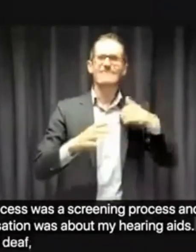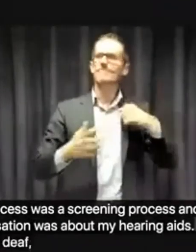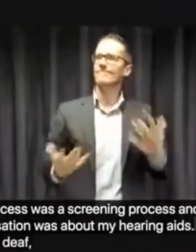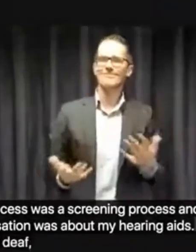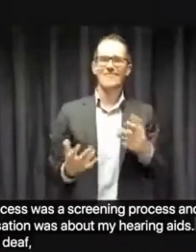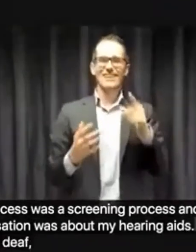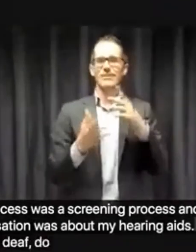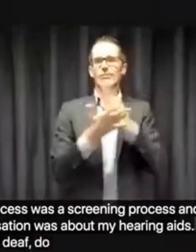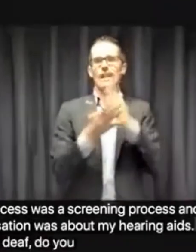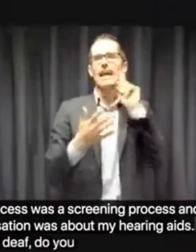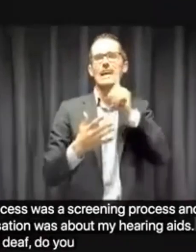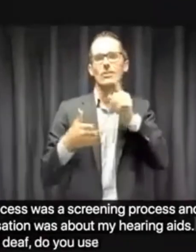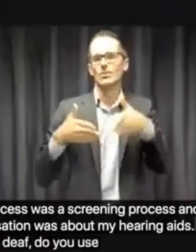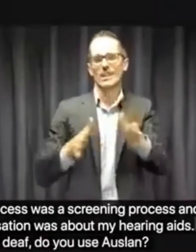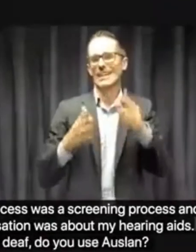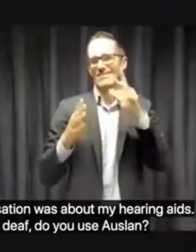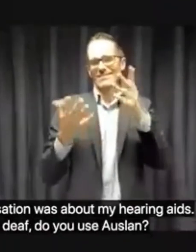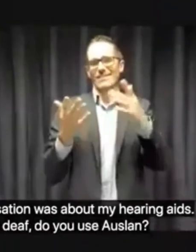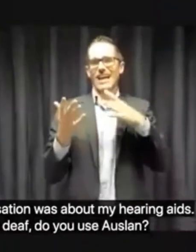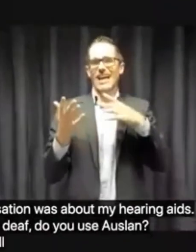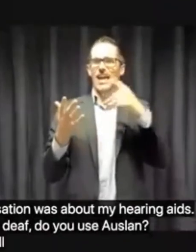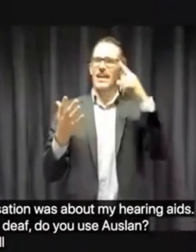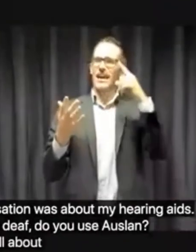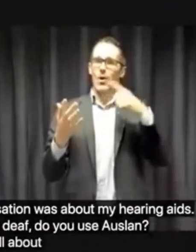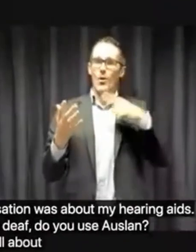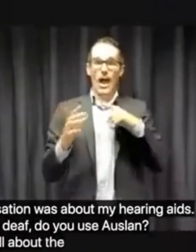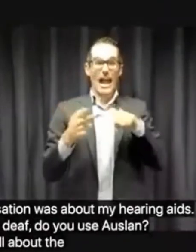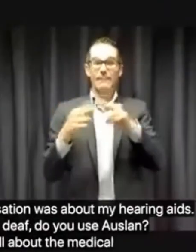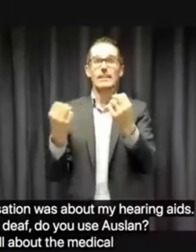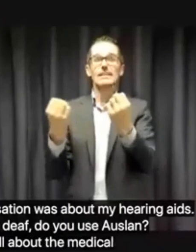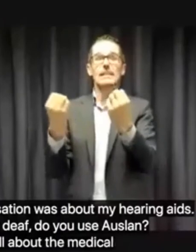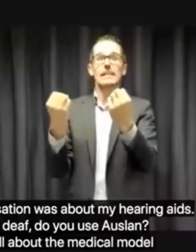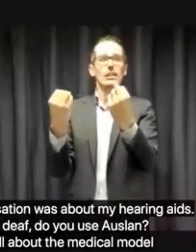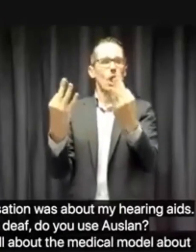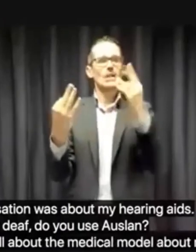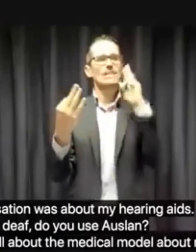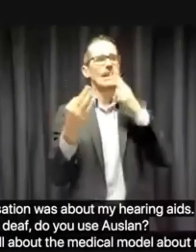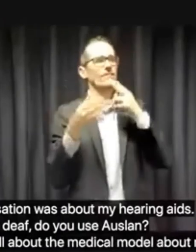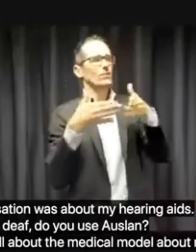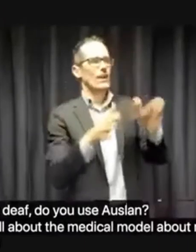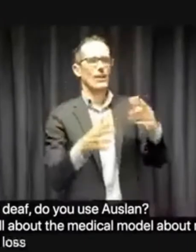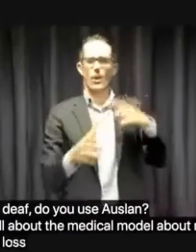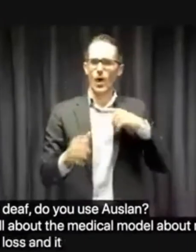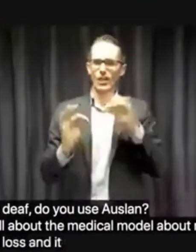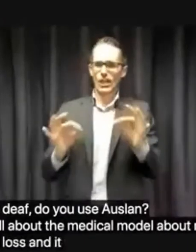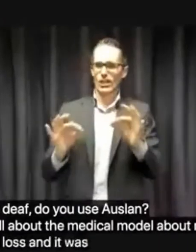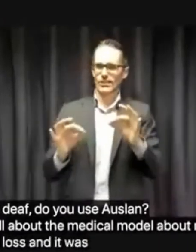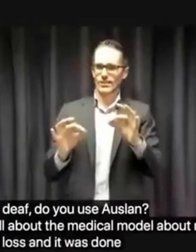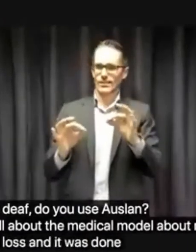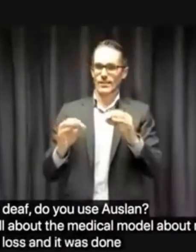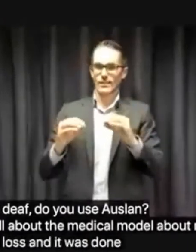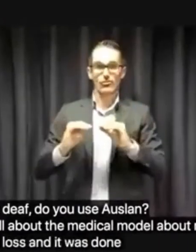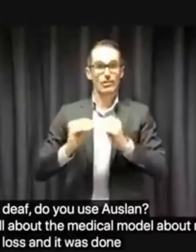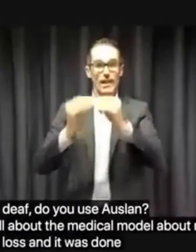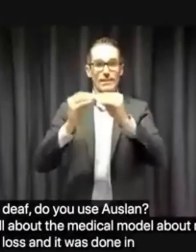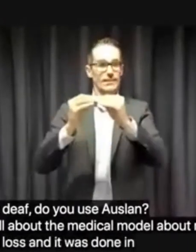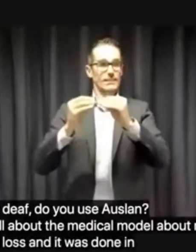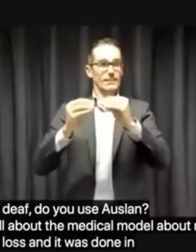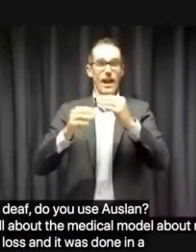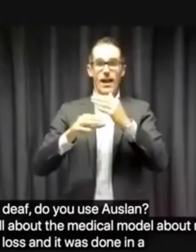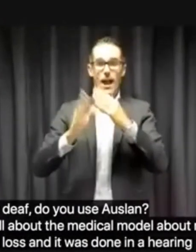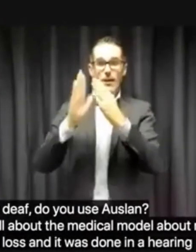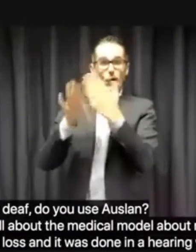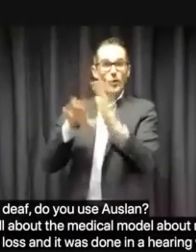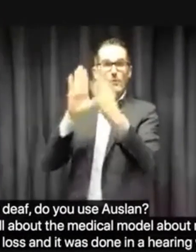about the medical model about my level of hearing loss. And it was done in a hearing way. So if there's no deaf way, well, why don't we